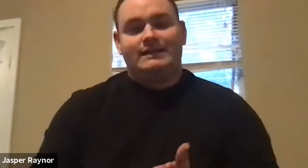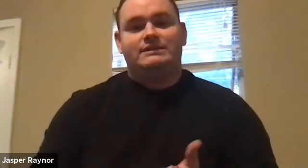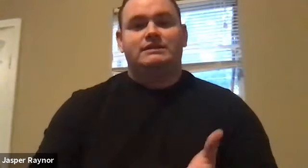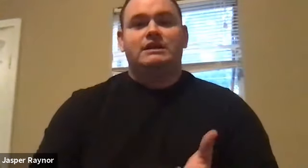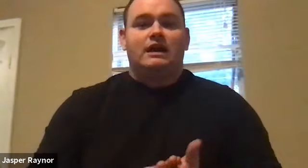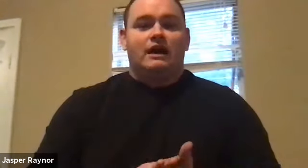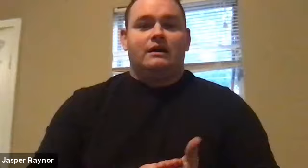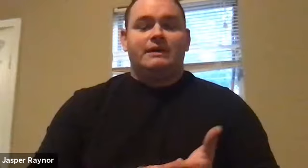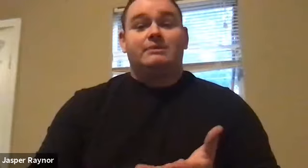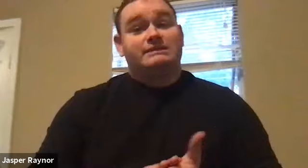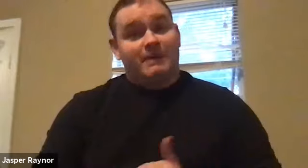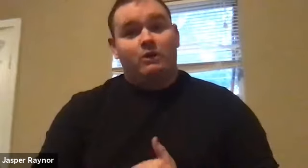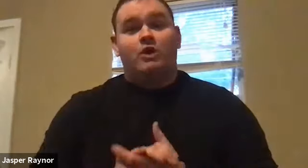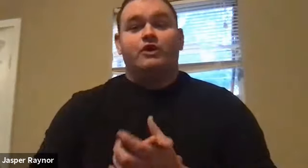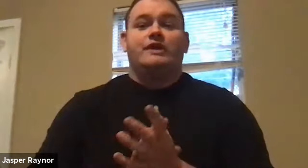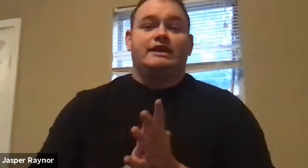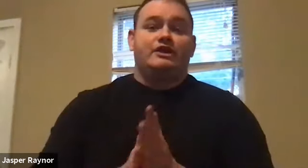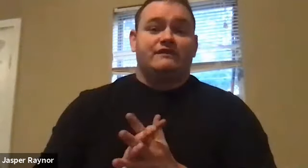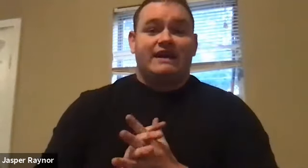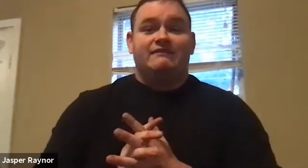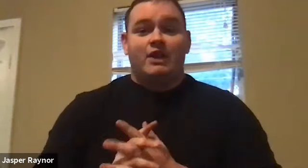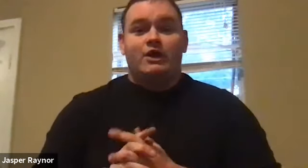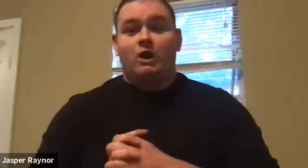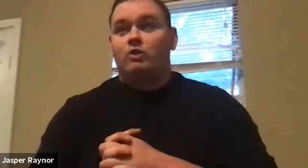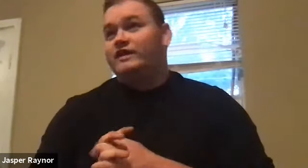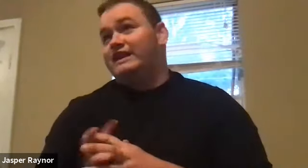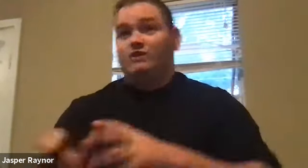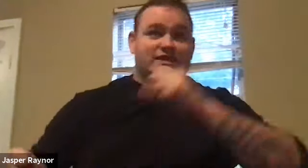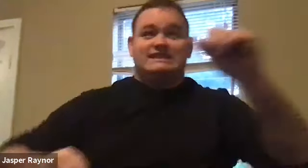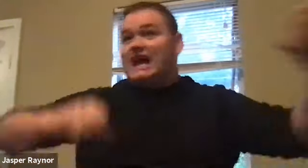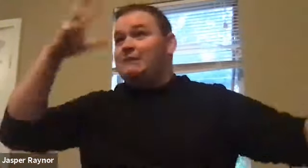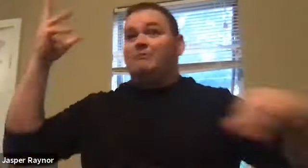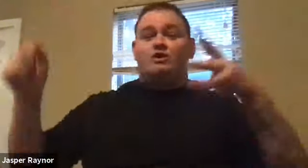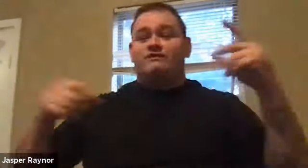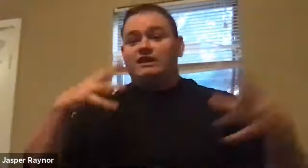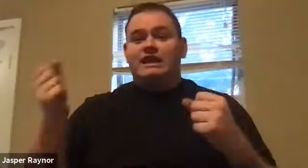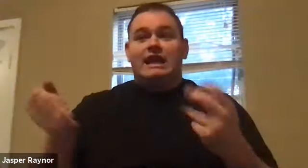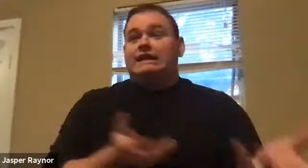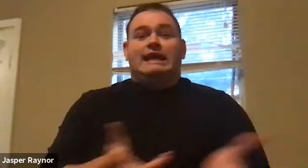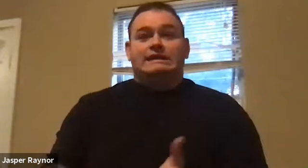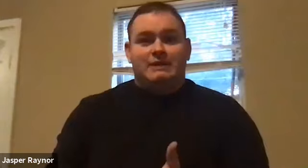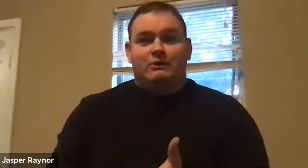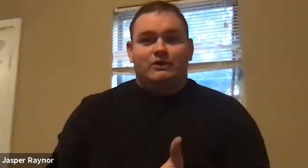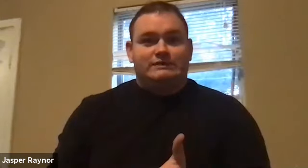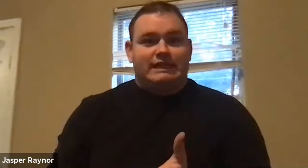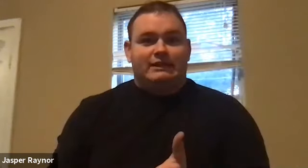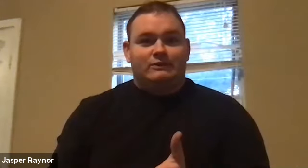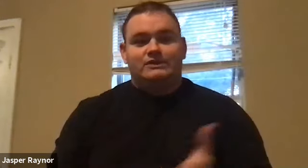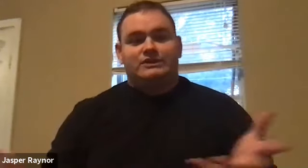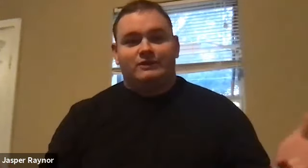to be able to spell a word, and you're going to find it very awkward that if you can sign beautifully and you can't spell a word in sign language because you don't know